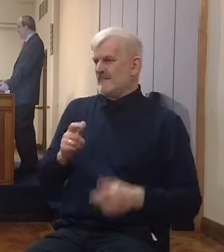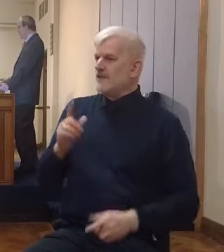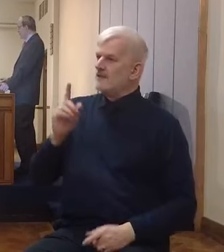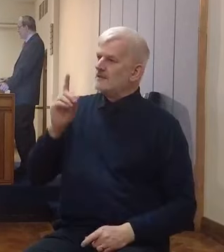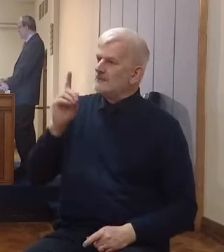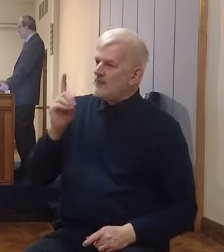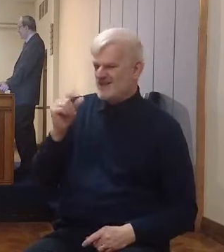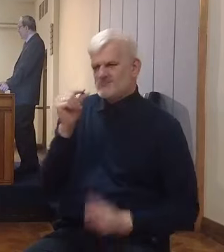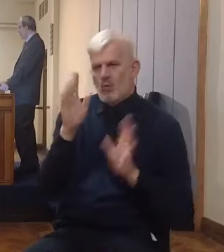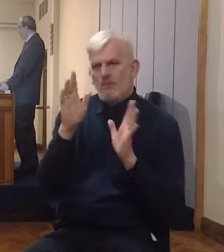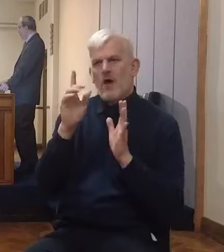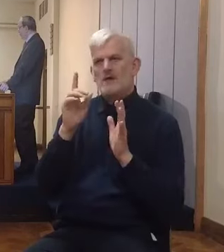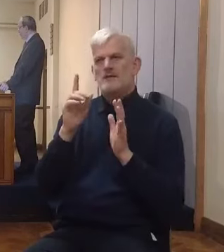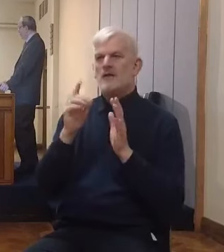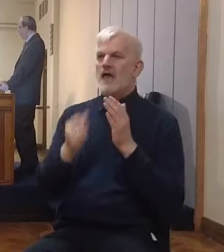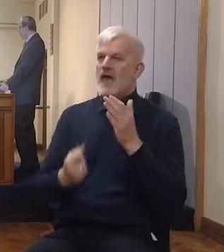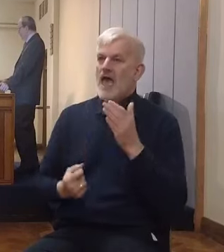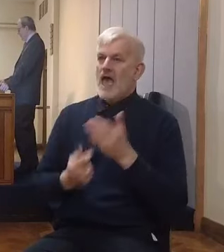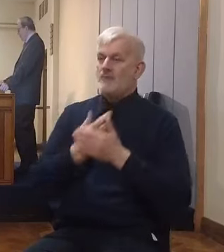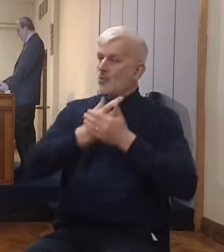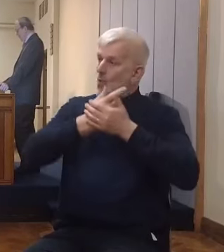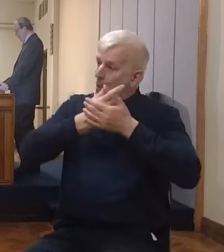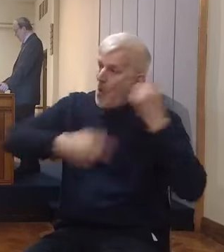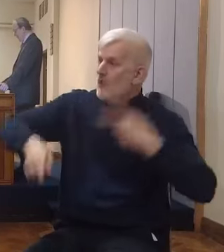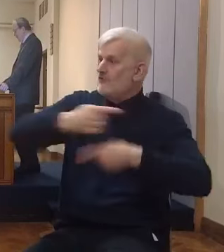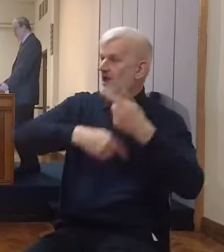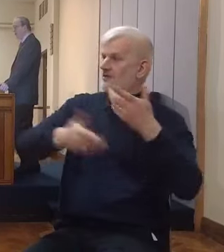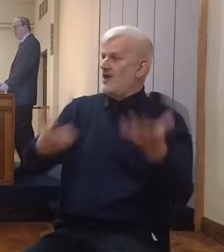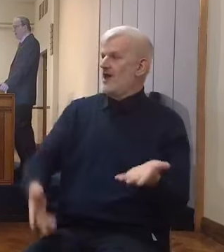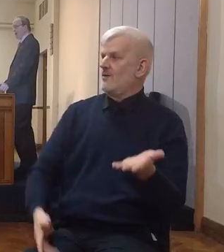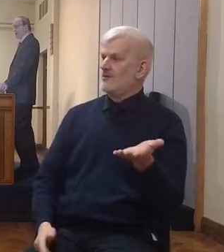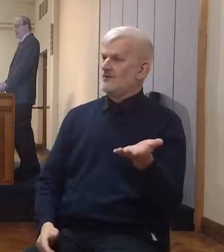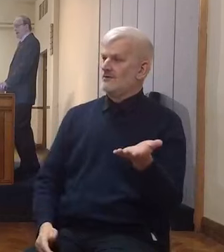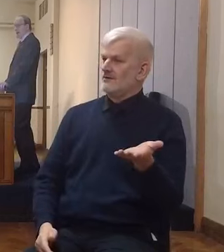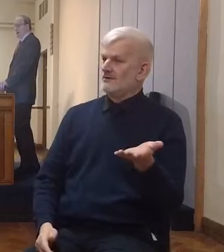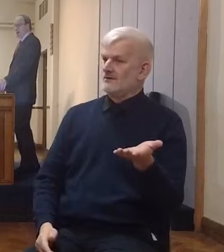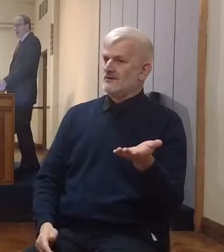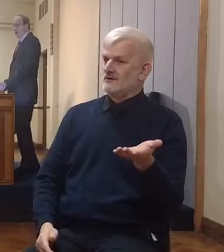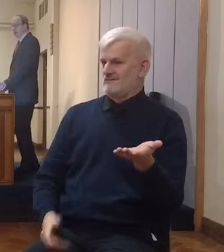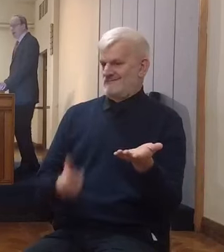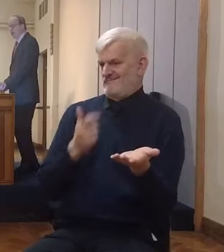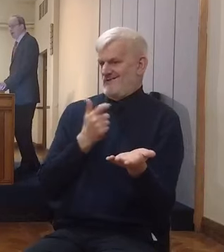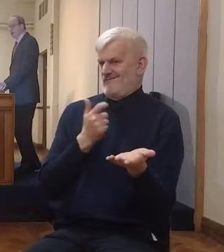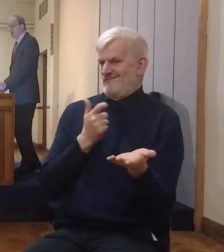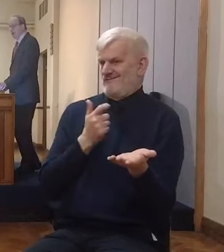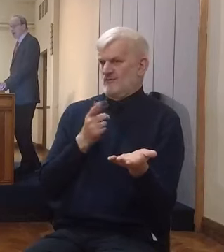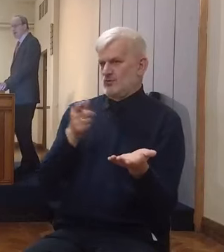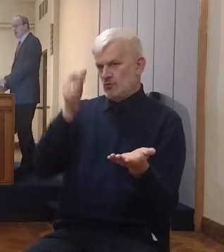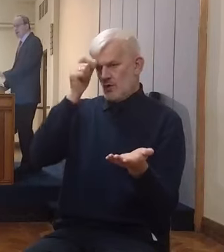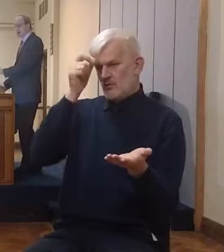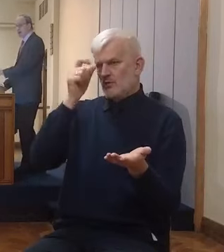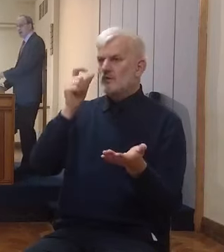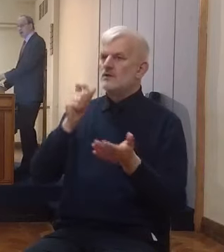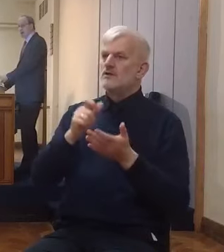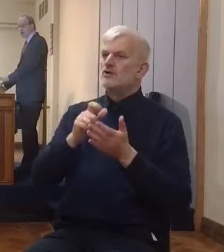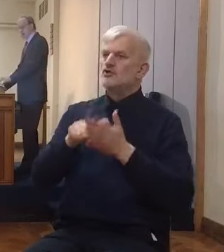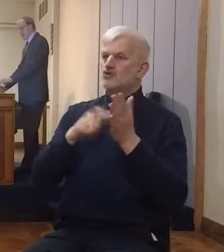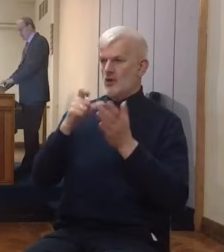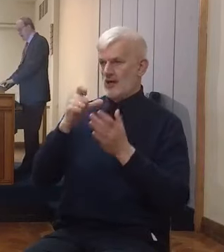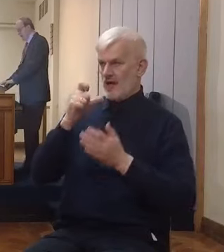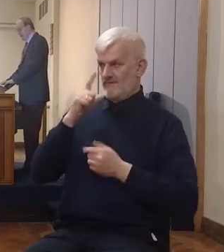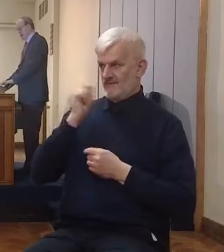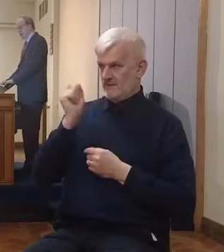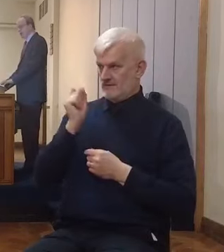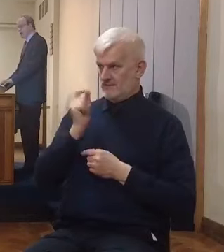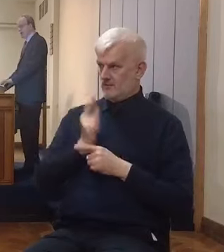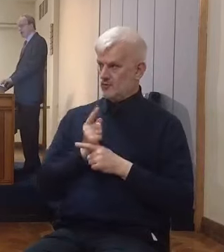on a massive scale all around us today. And it's comical. And Calvin has a beautiful comment on this